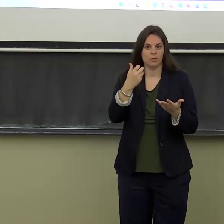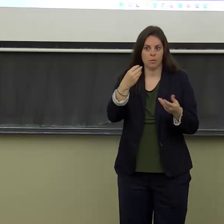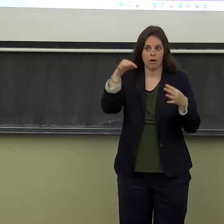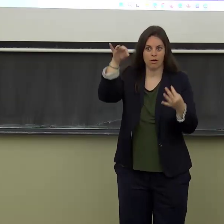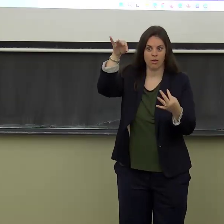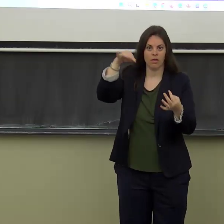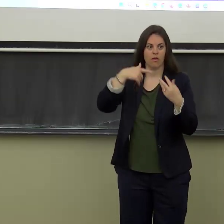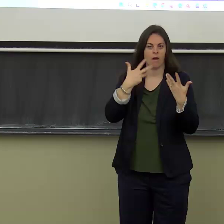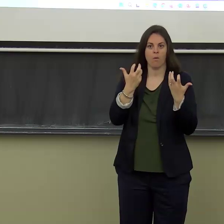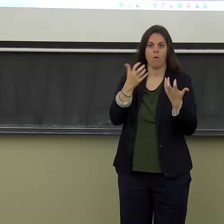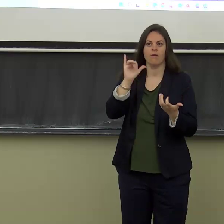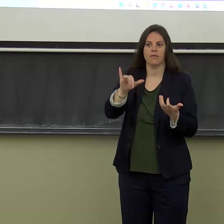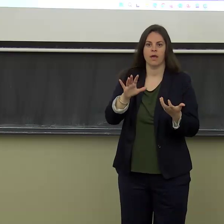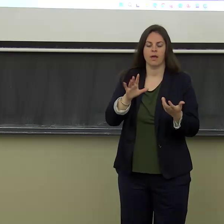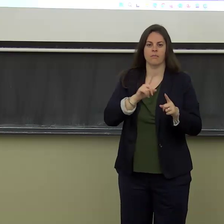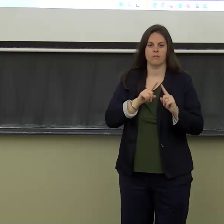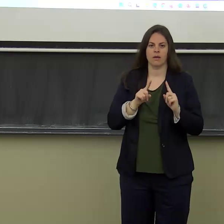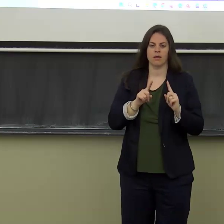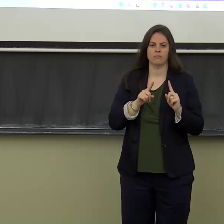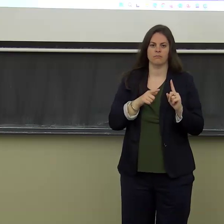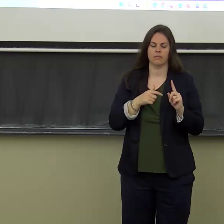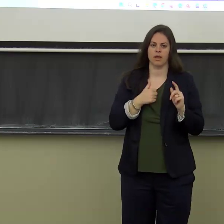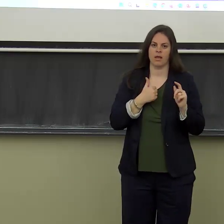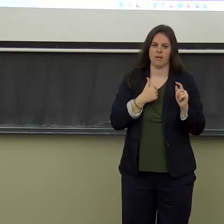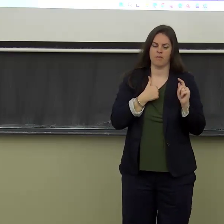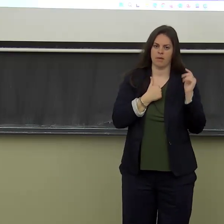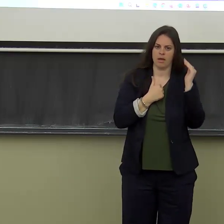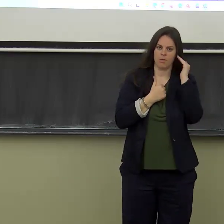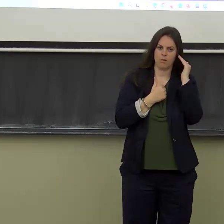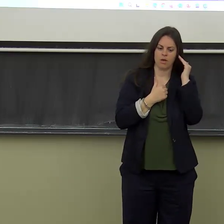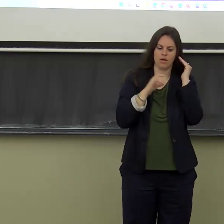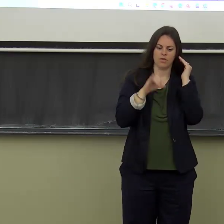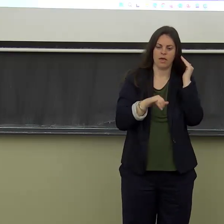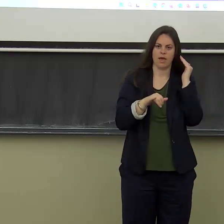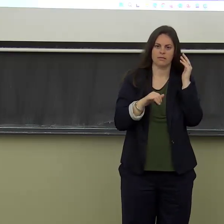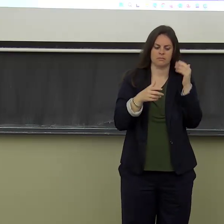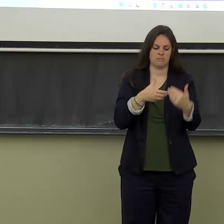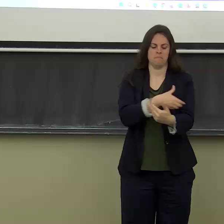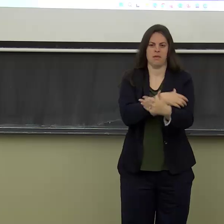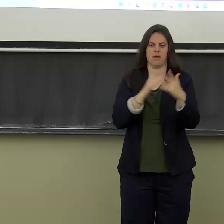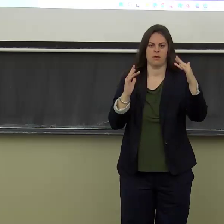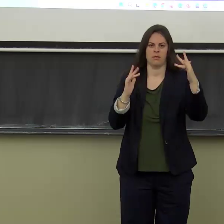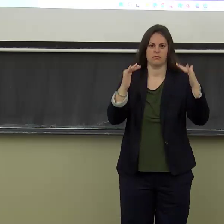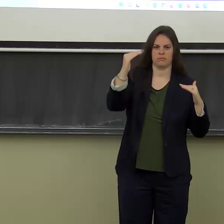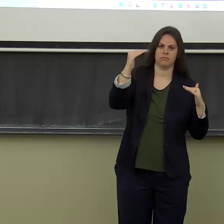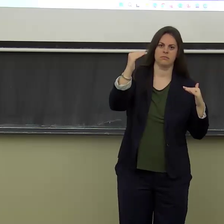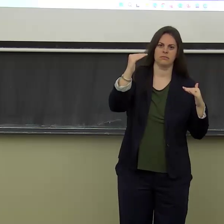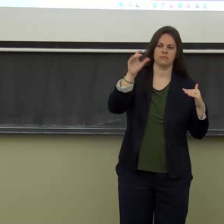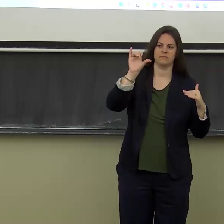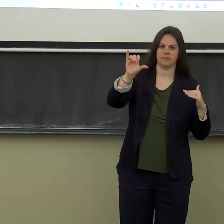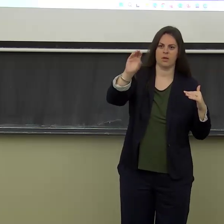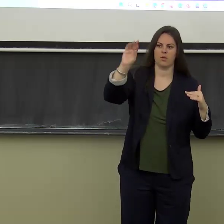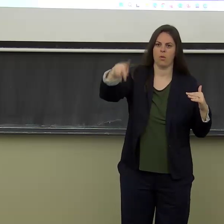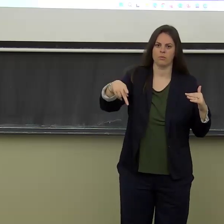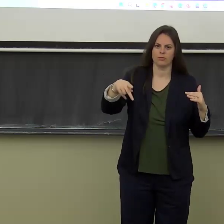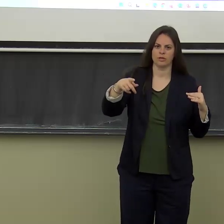know what the power imbalance of what you're giving a corporation is